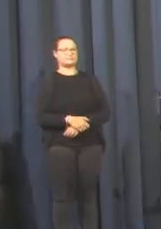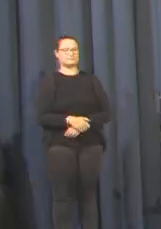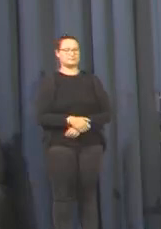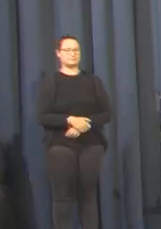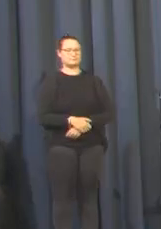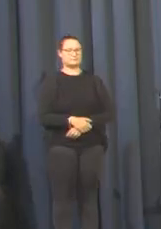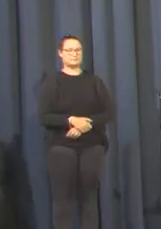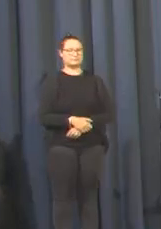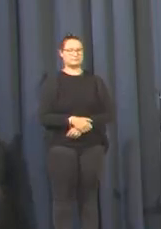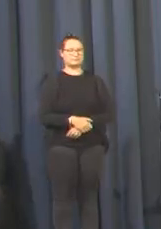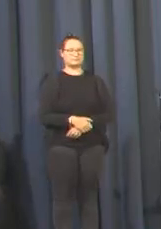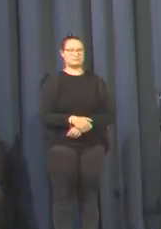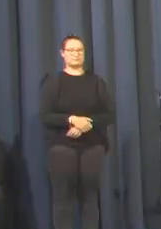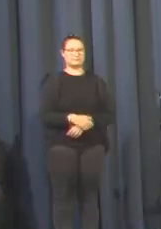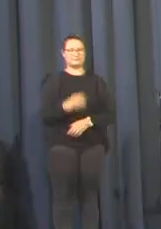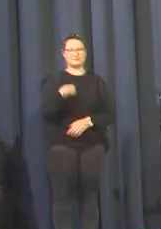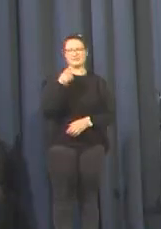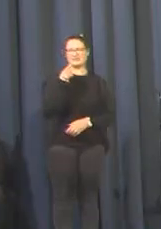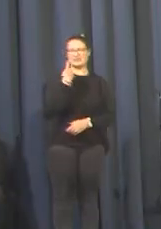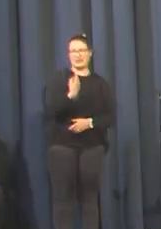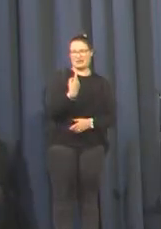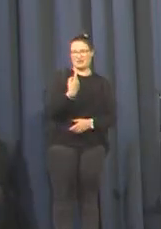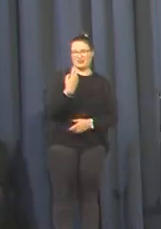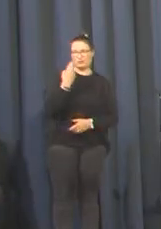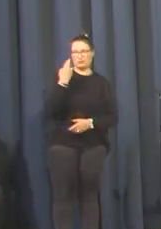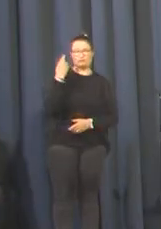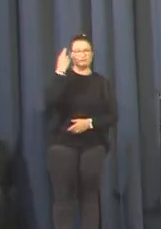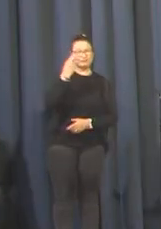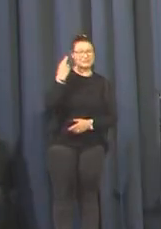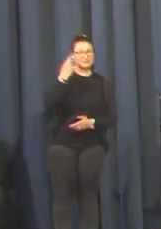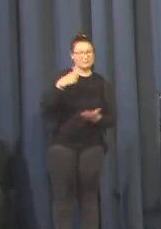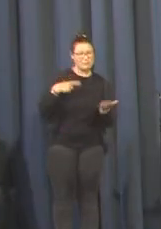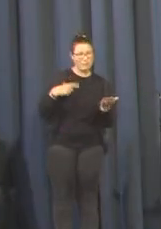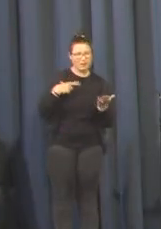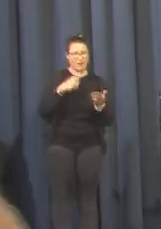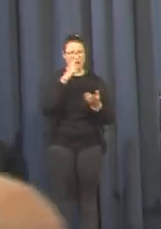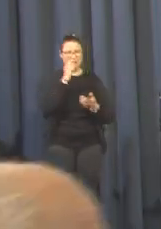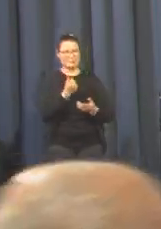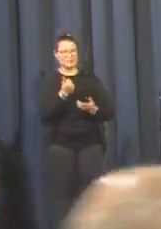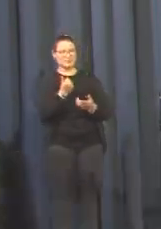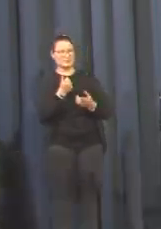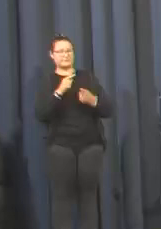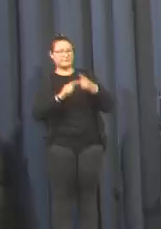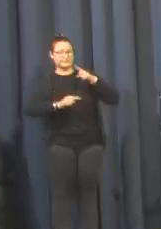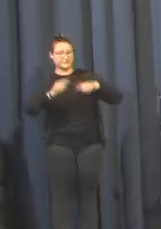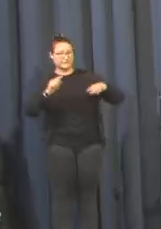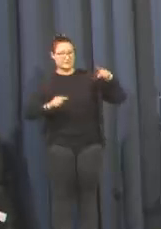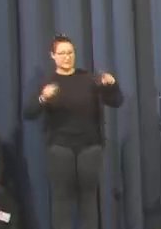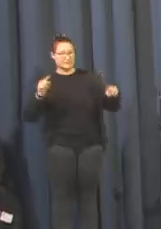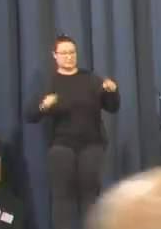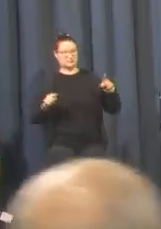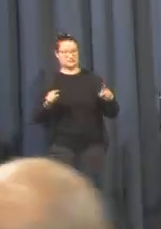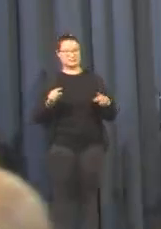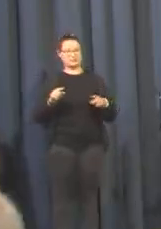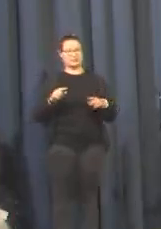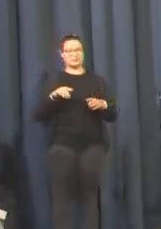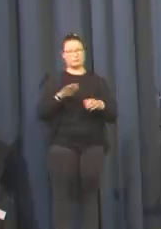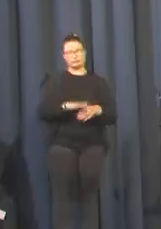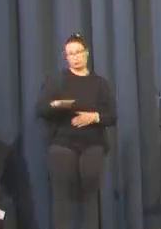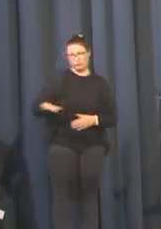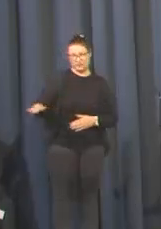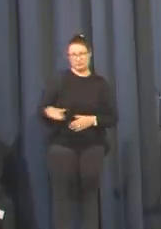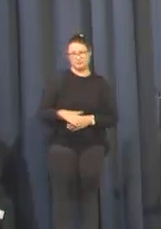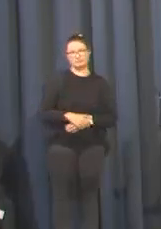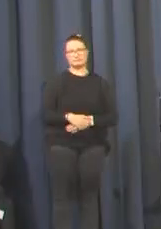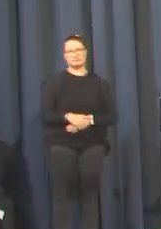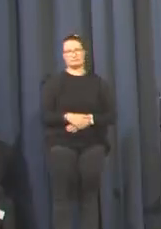could be reasons for that, one of which could be seasonality for the children, and we're still looking